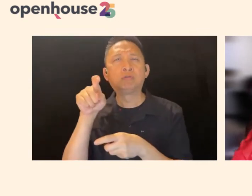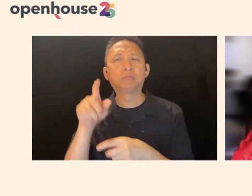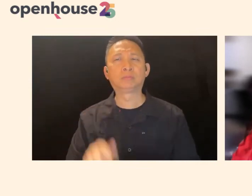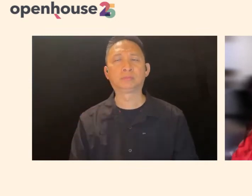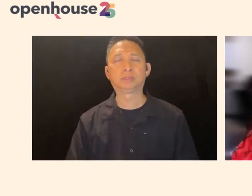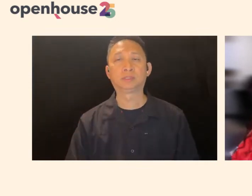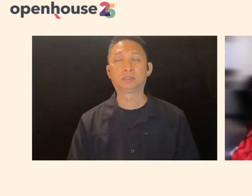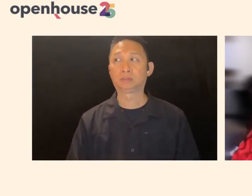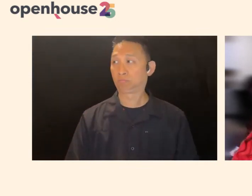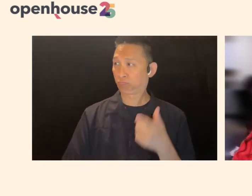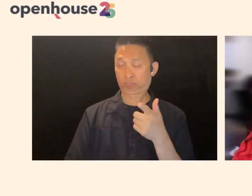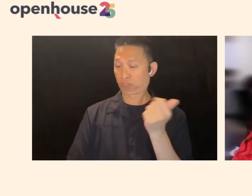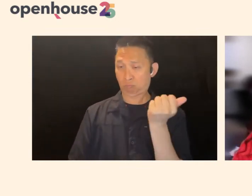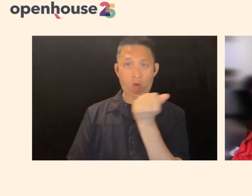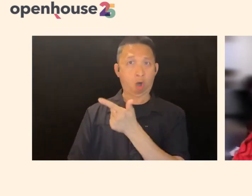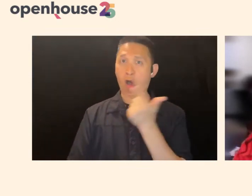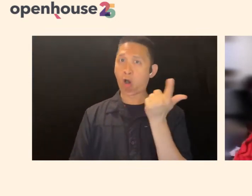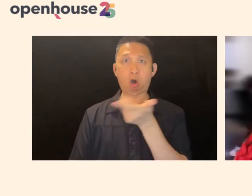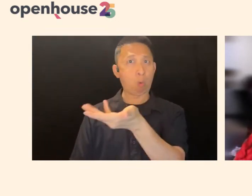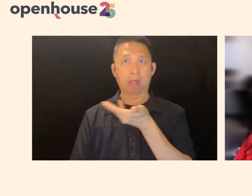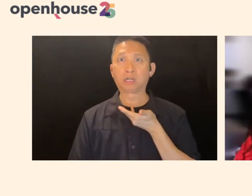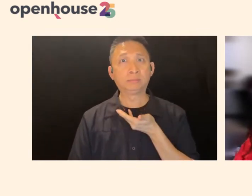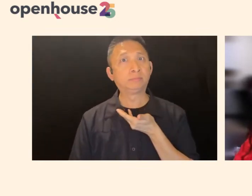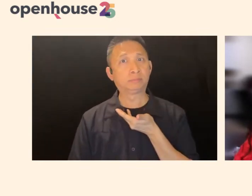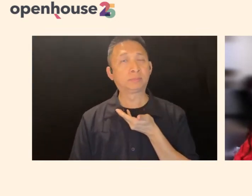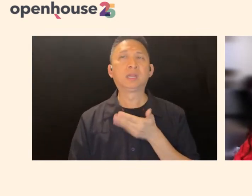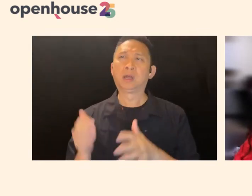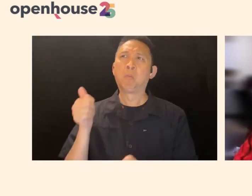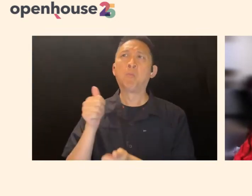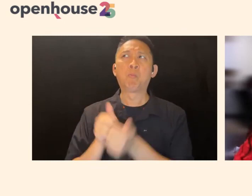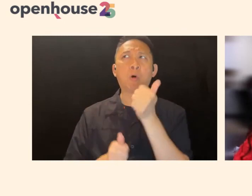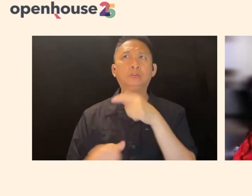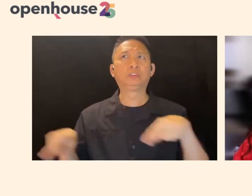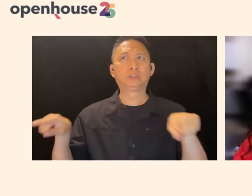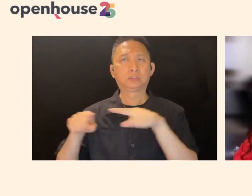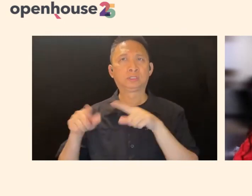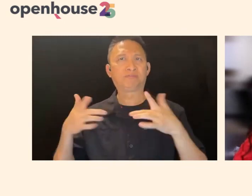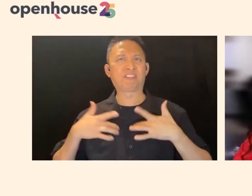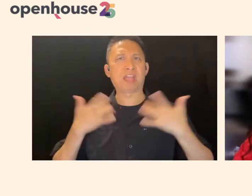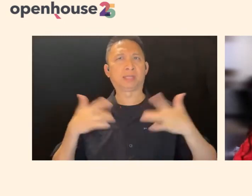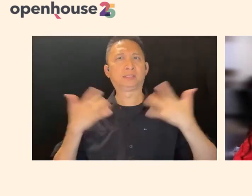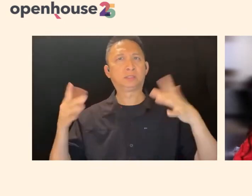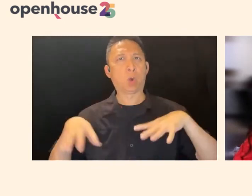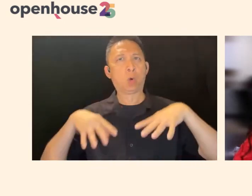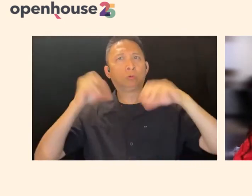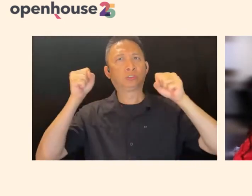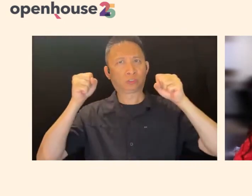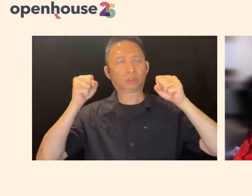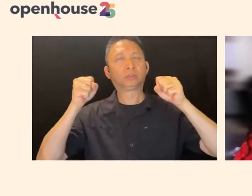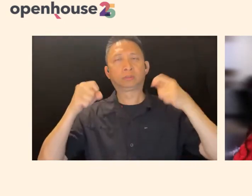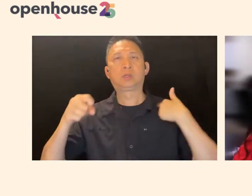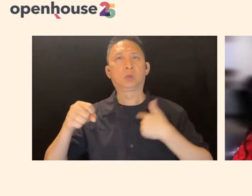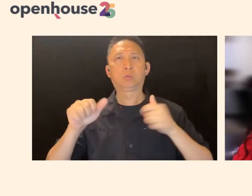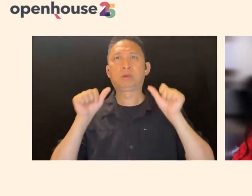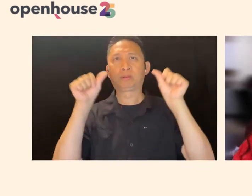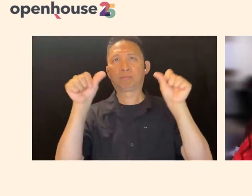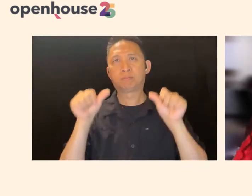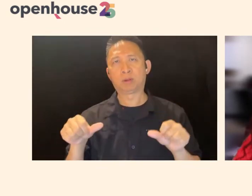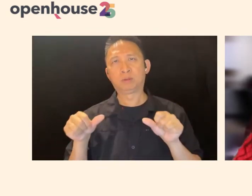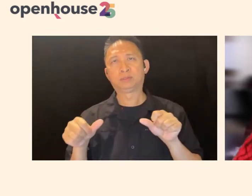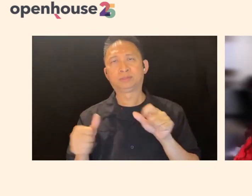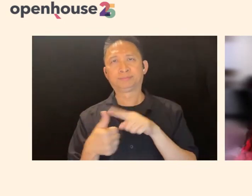We involve everyone. Um, majority of the events that we do, we post up on like our Facebook